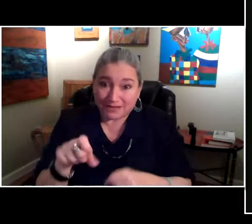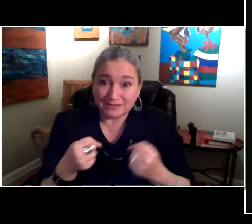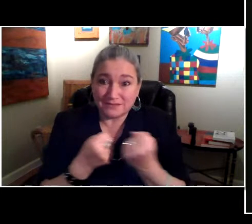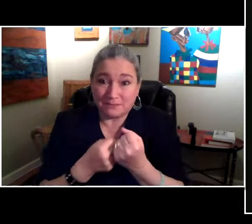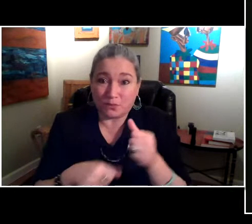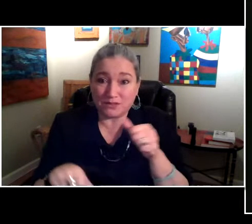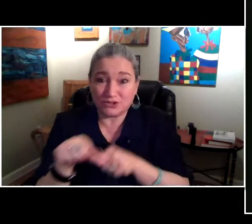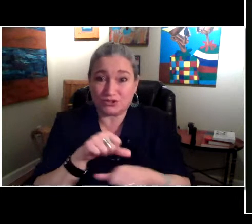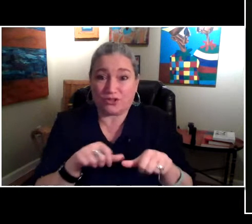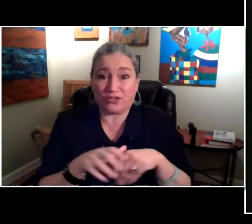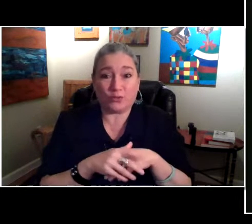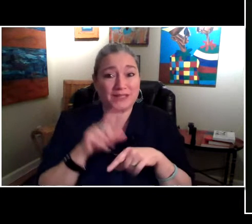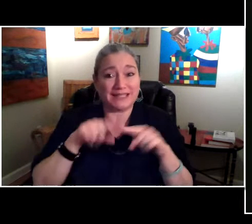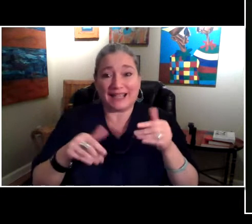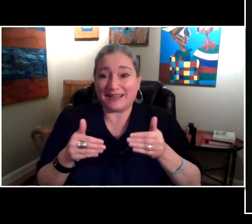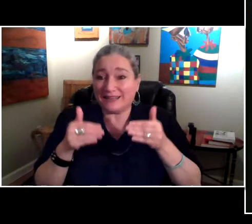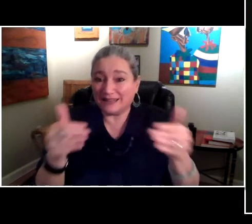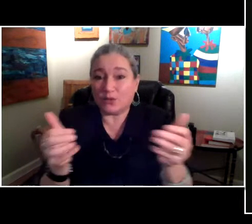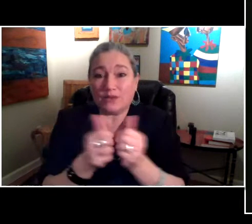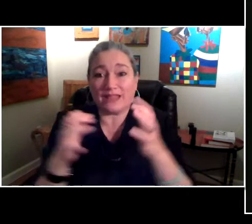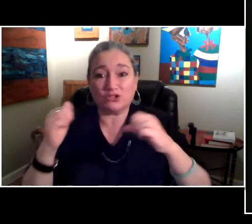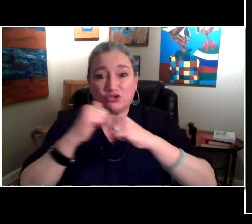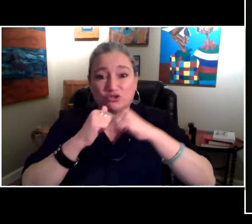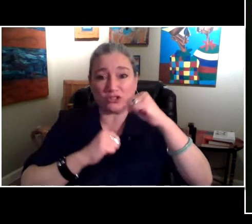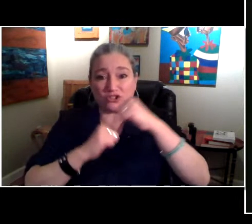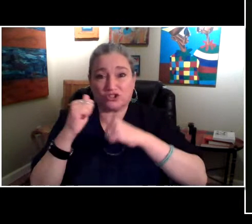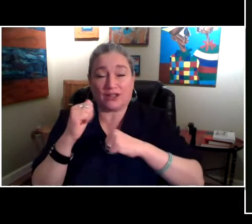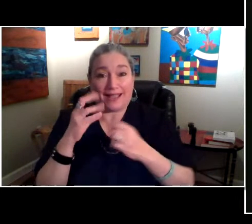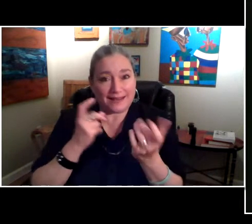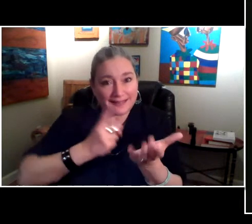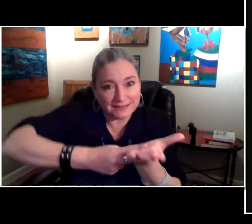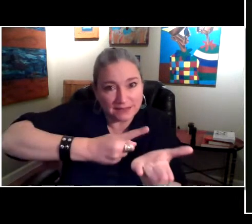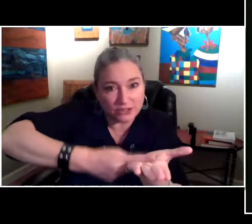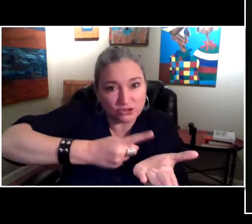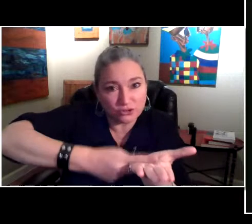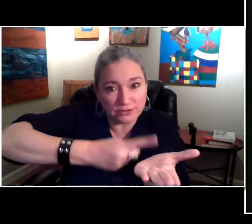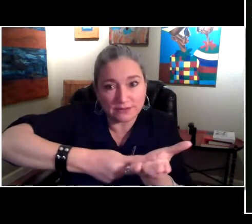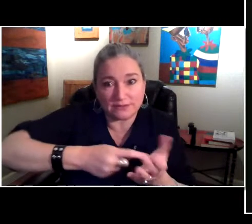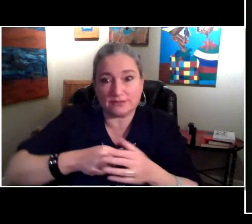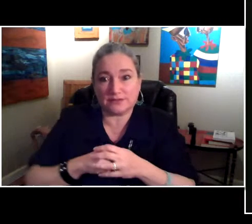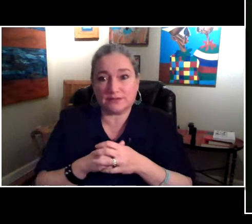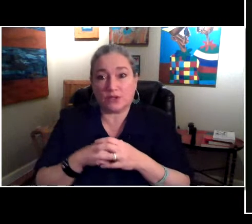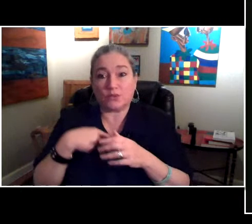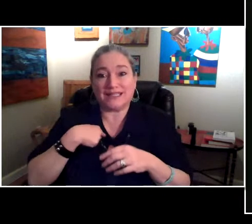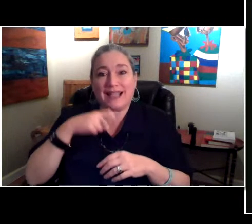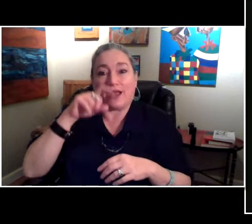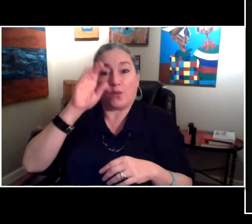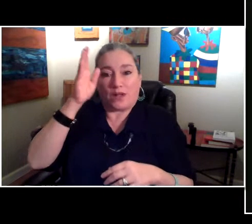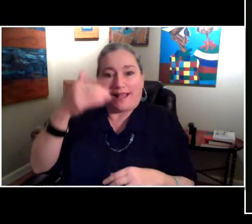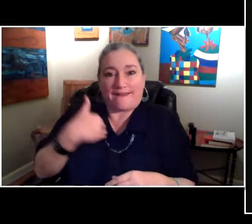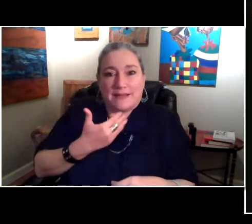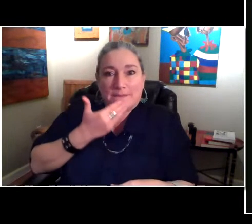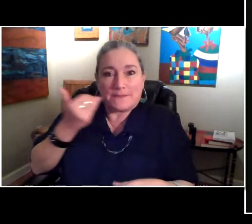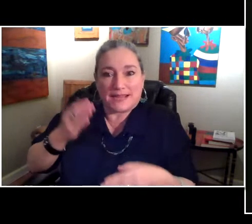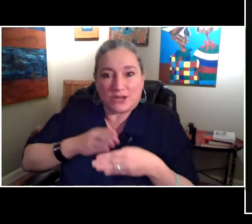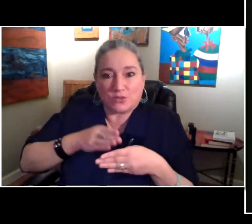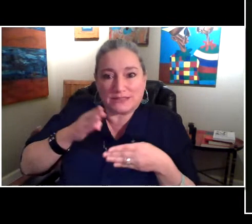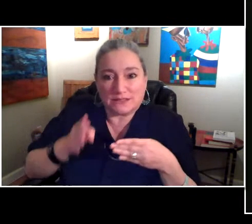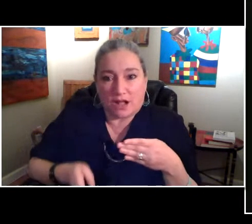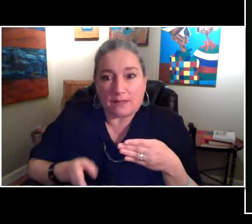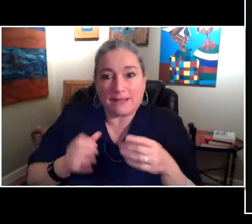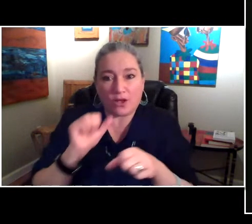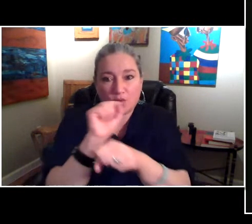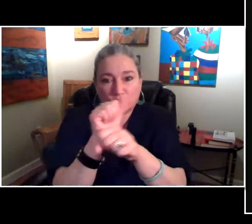deaf professionals can't just go forward without the support that we have for each other. We can't go forward without structure